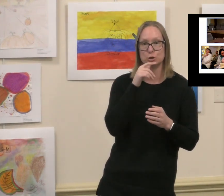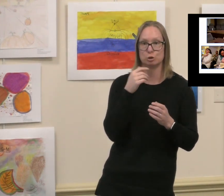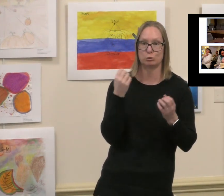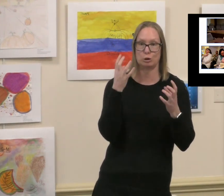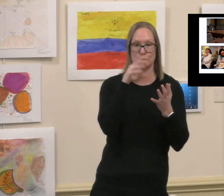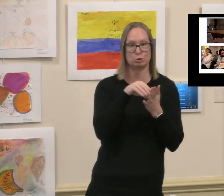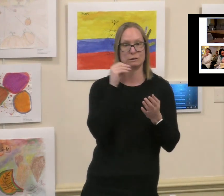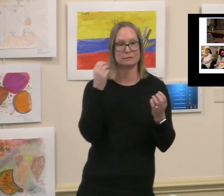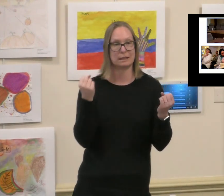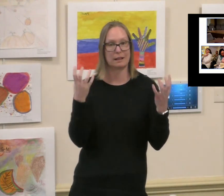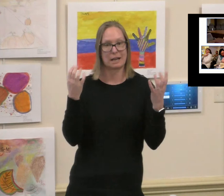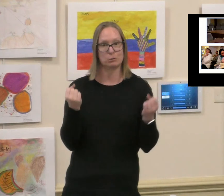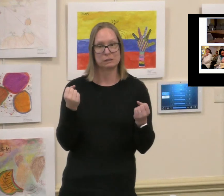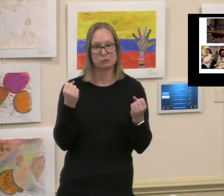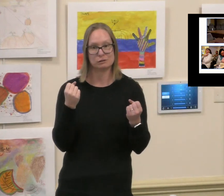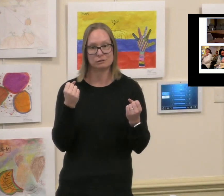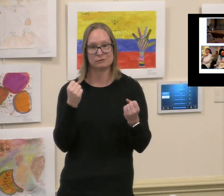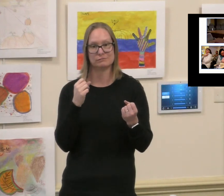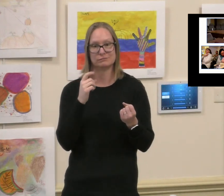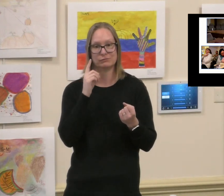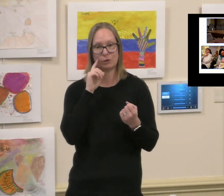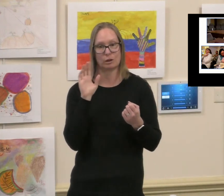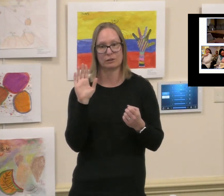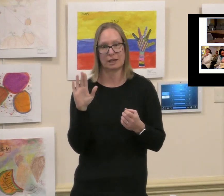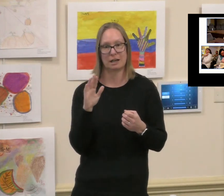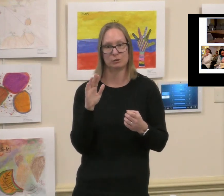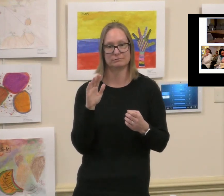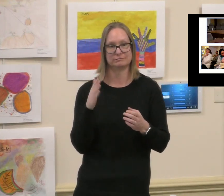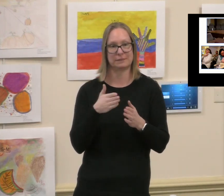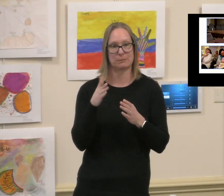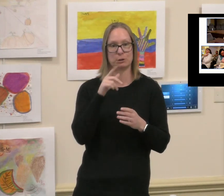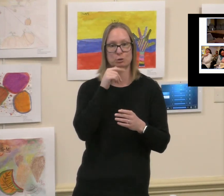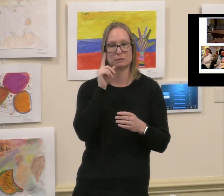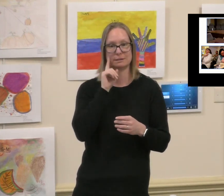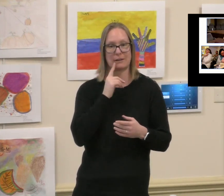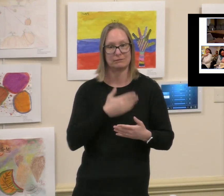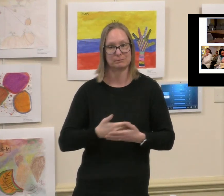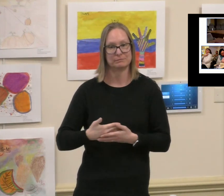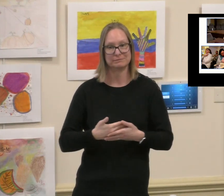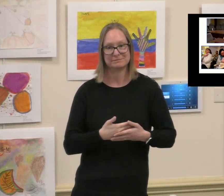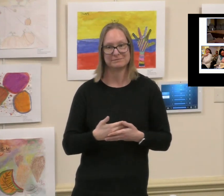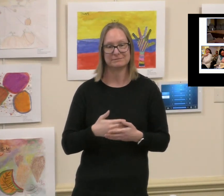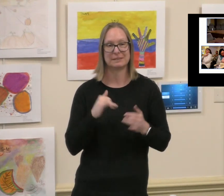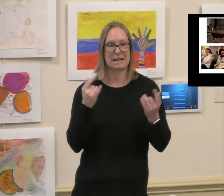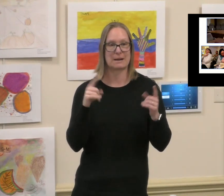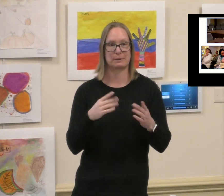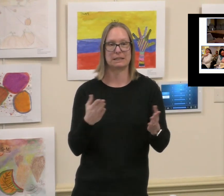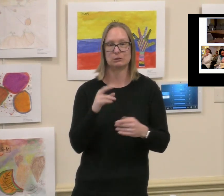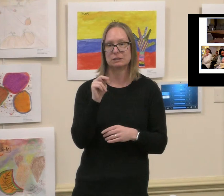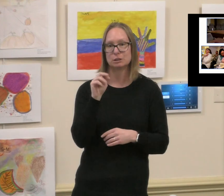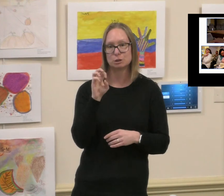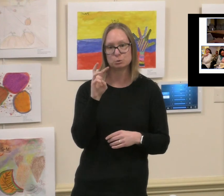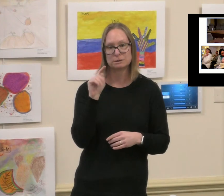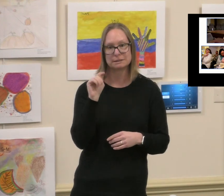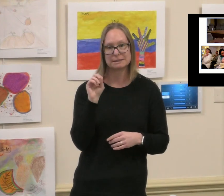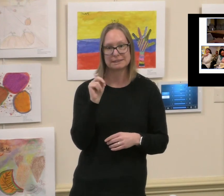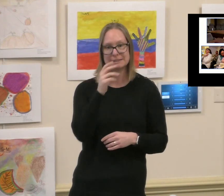And there even there's a neighborhood who learned sign language because one of their neighbors had a deaf